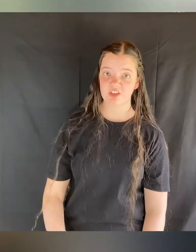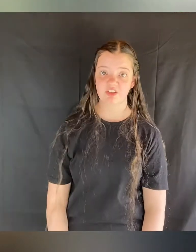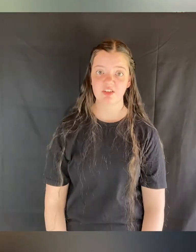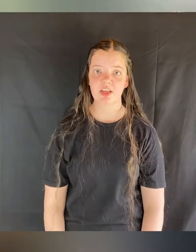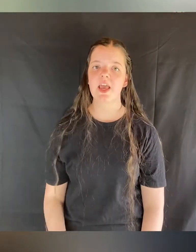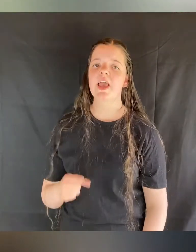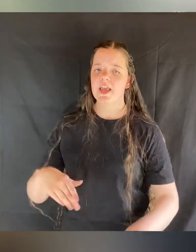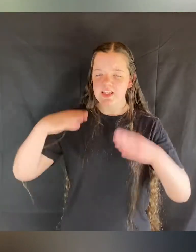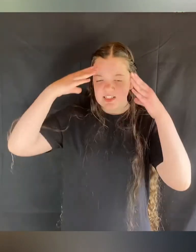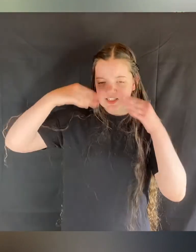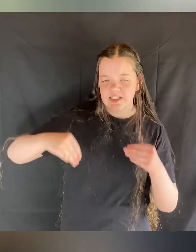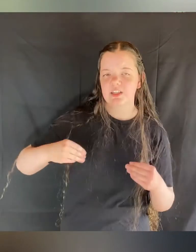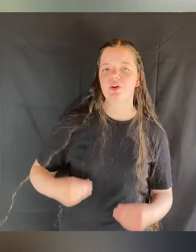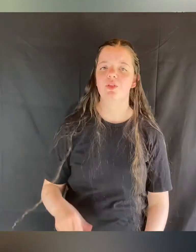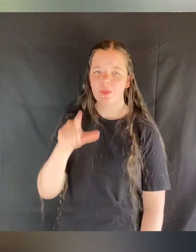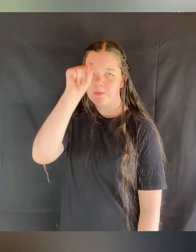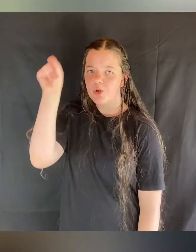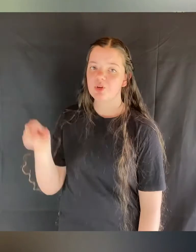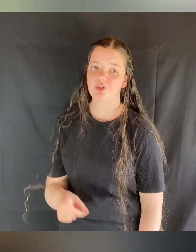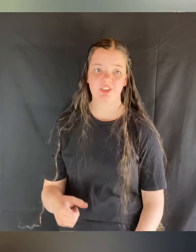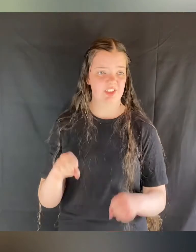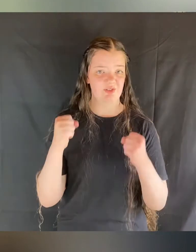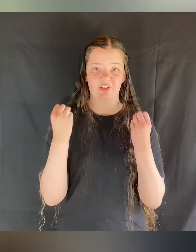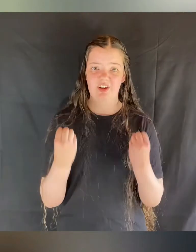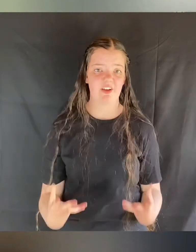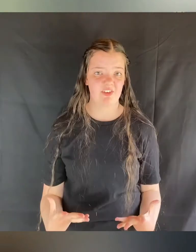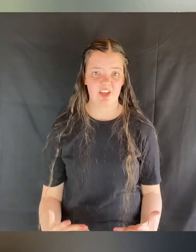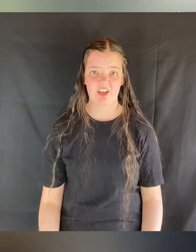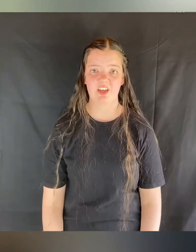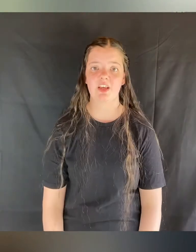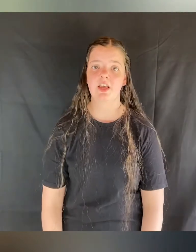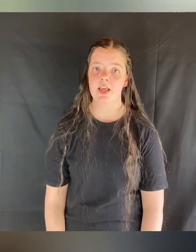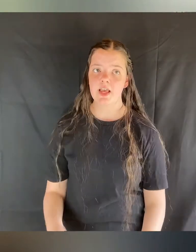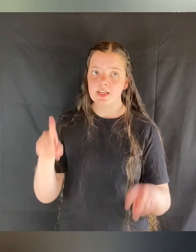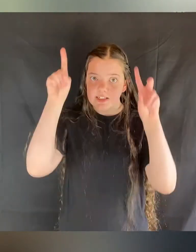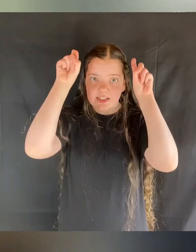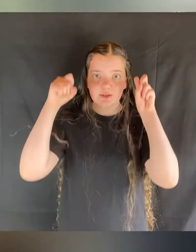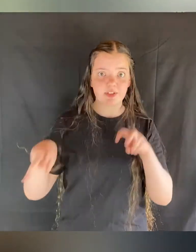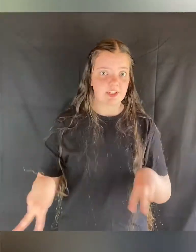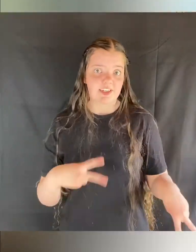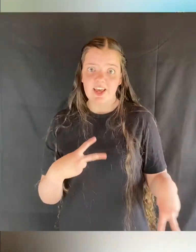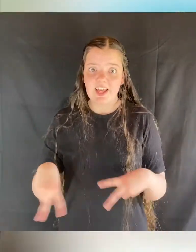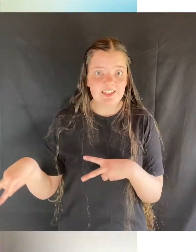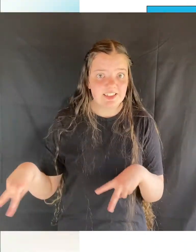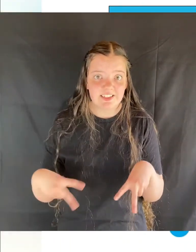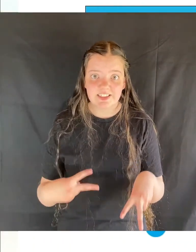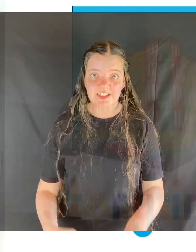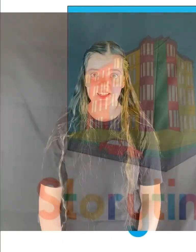He's staying on the moon because in zero gravity, snails can dance.